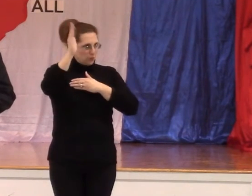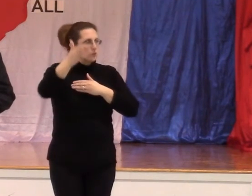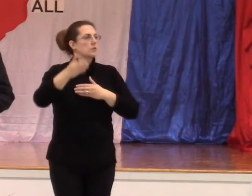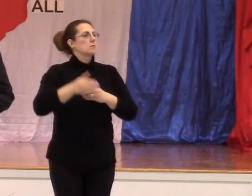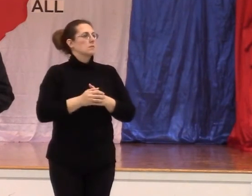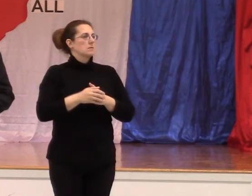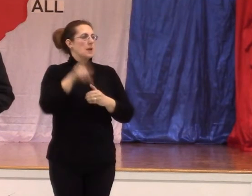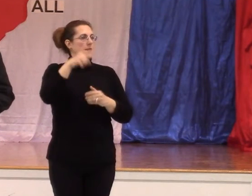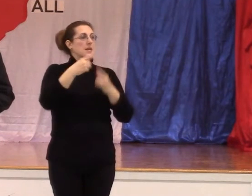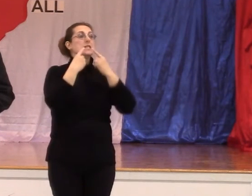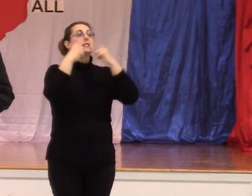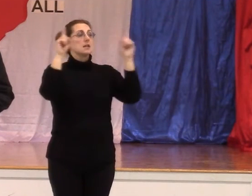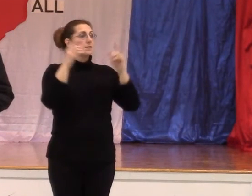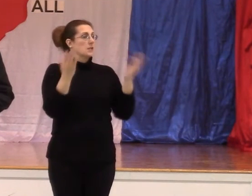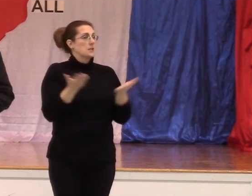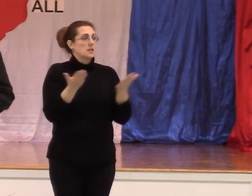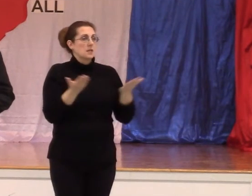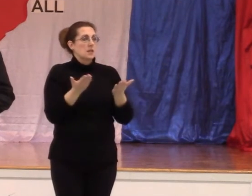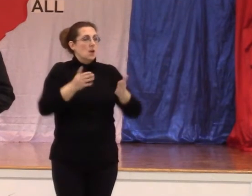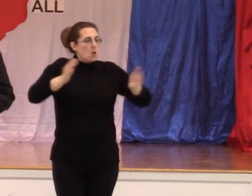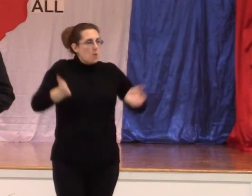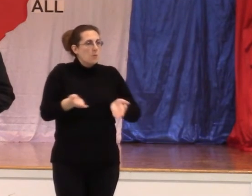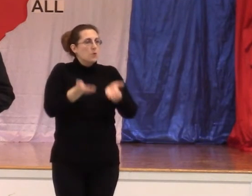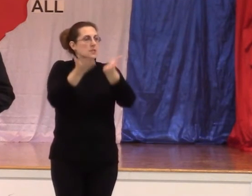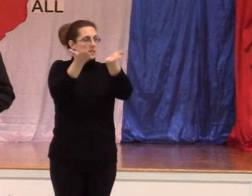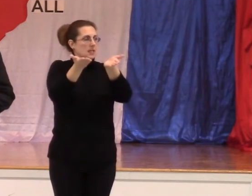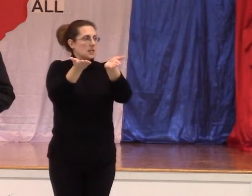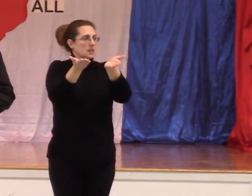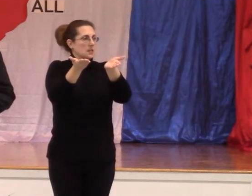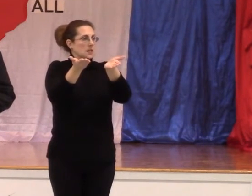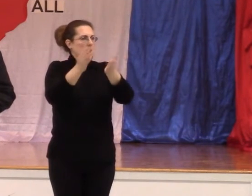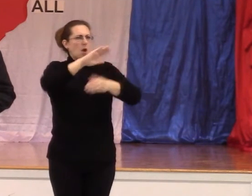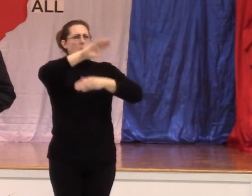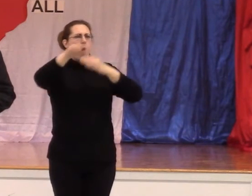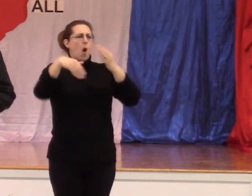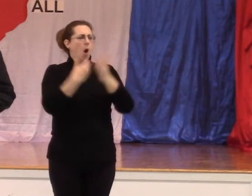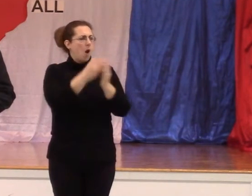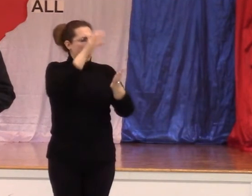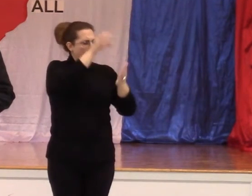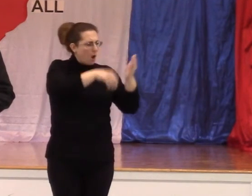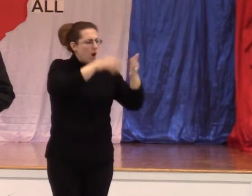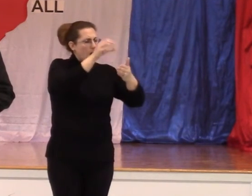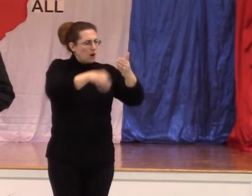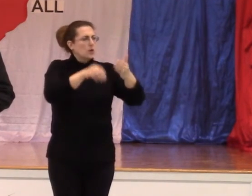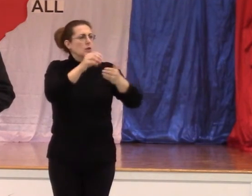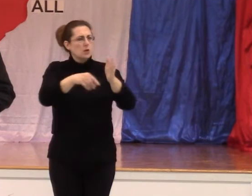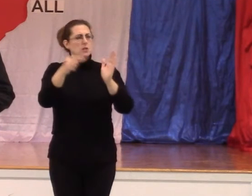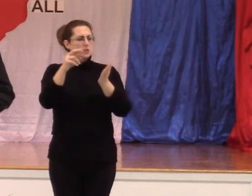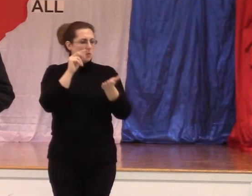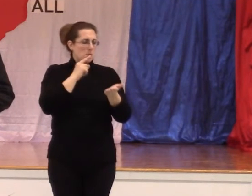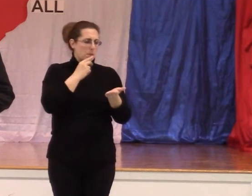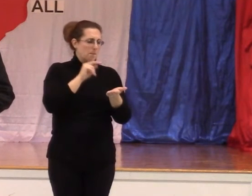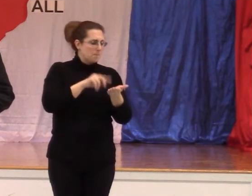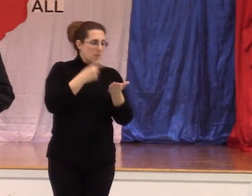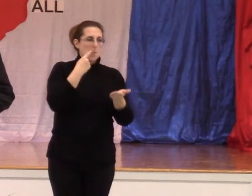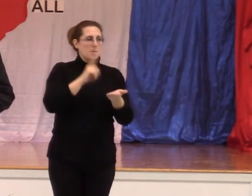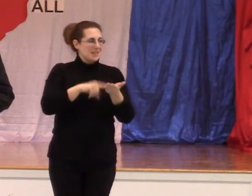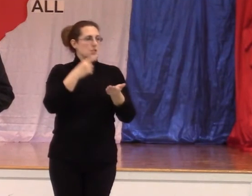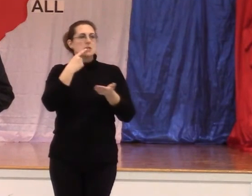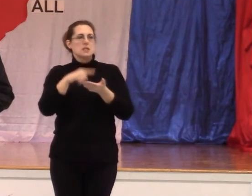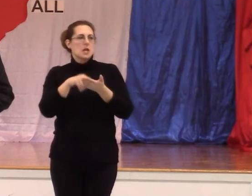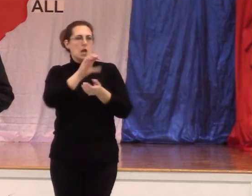that this declaration herewith presented concerning all the controverted articles aforementioned and explained, and no